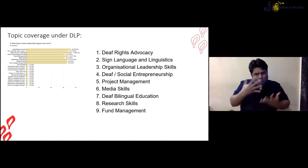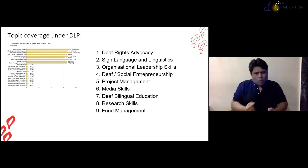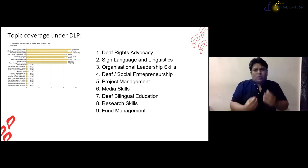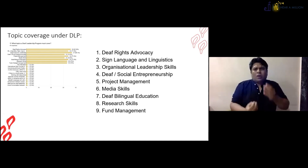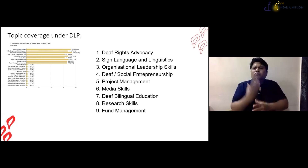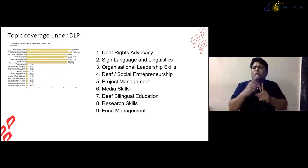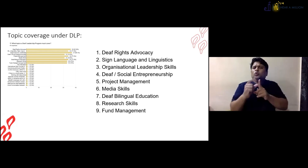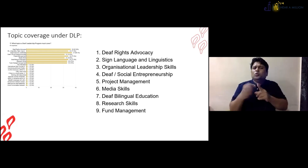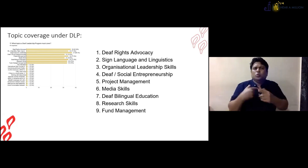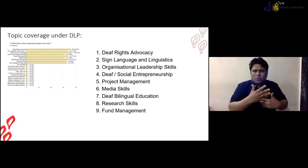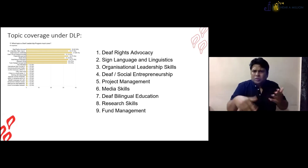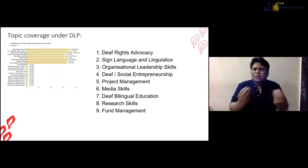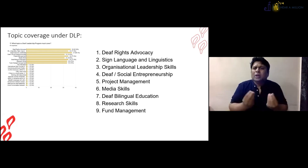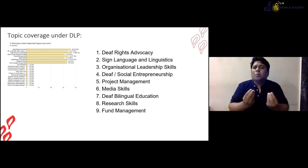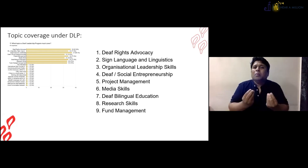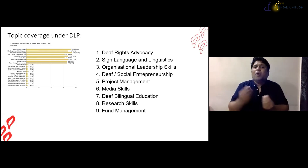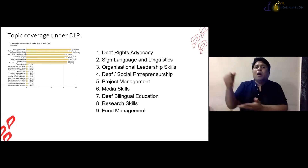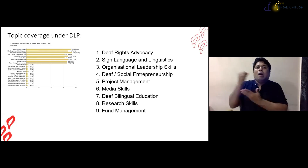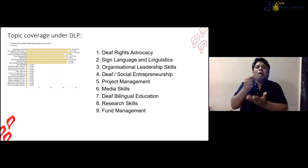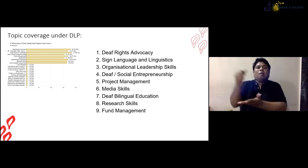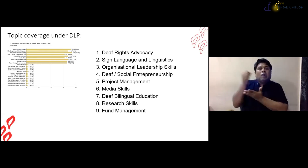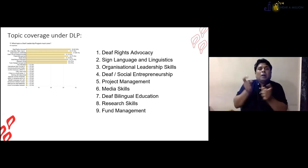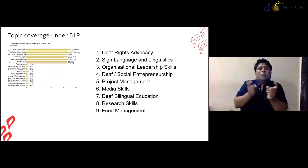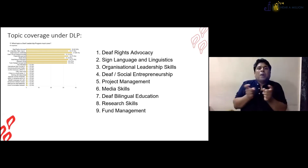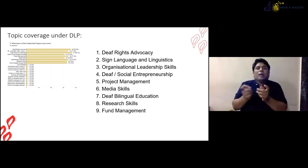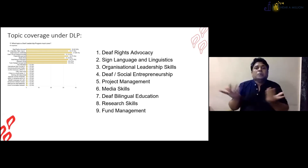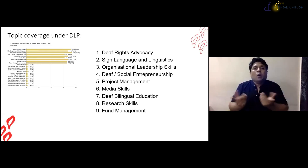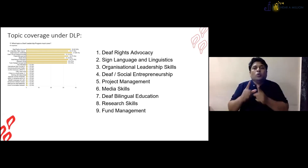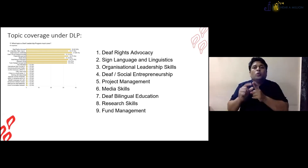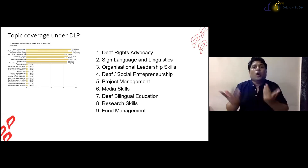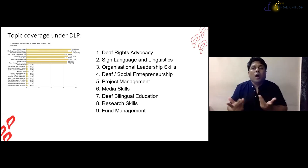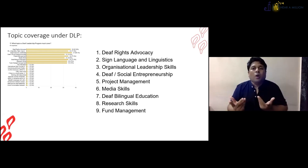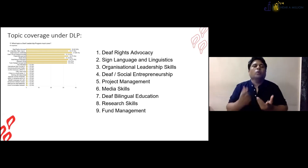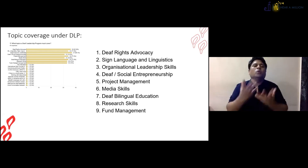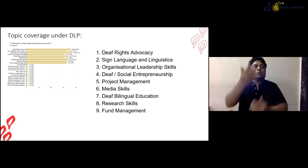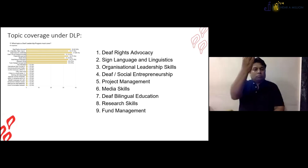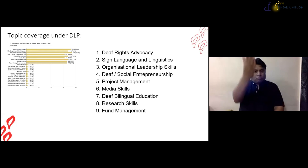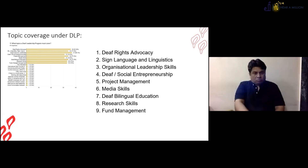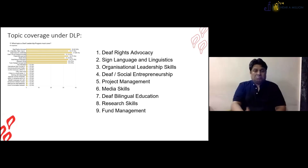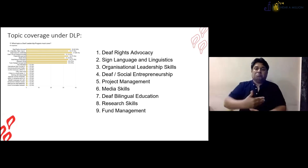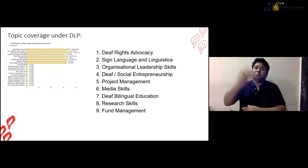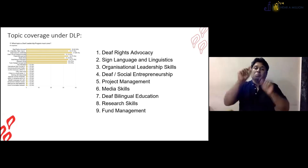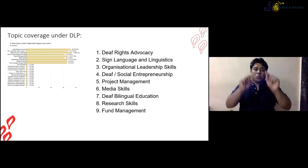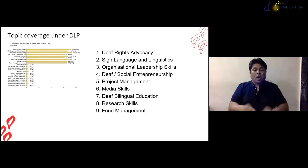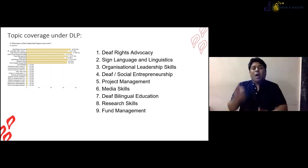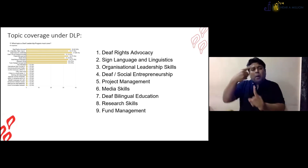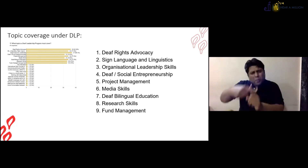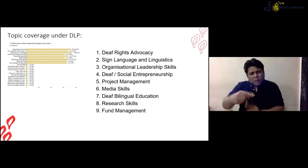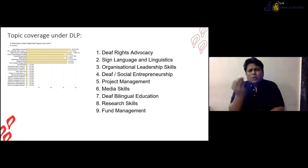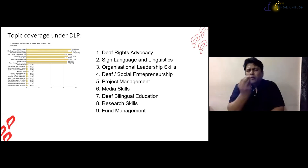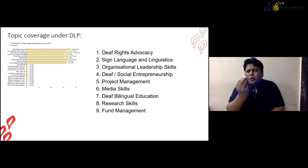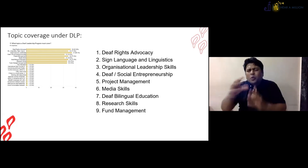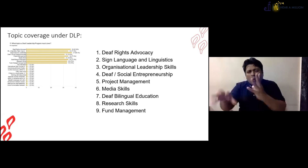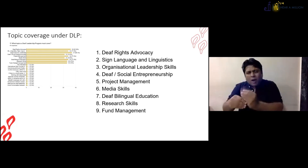want funds, etc., to do CSR, this thing, fund management, people want to learn that. So